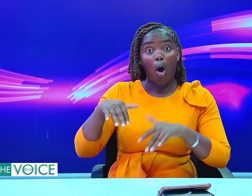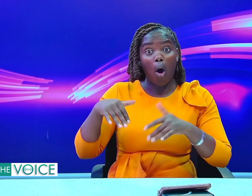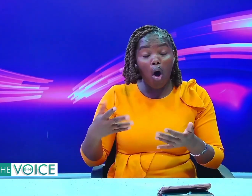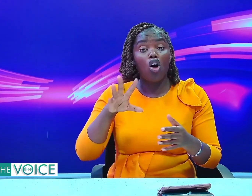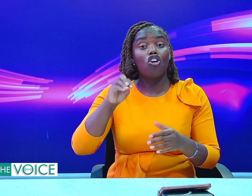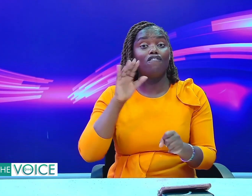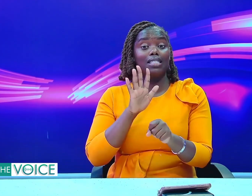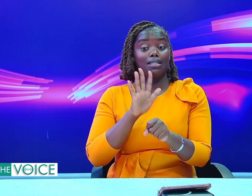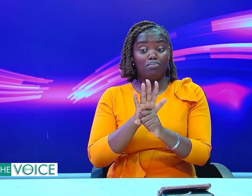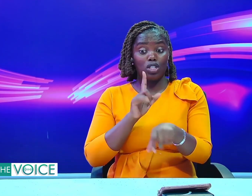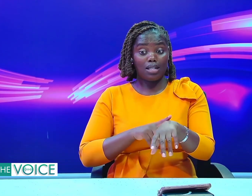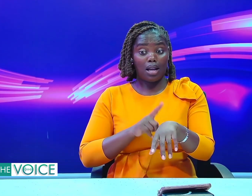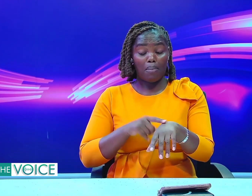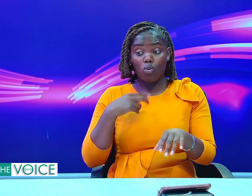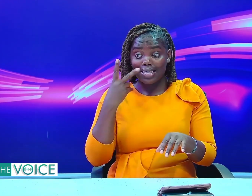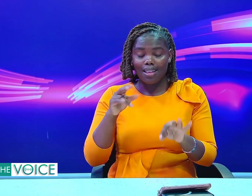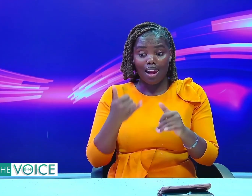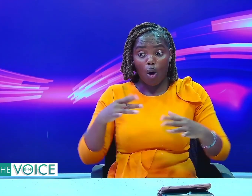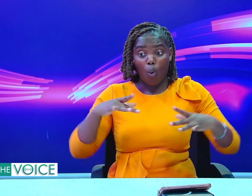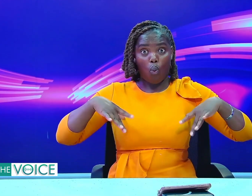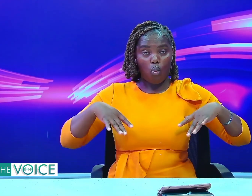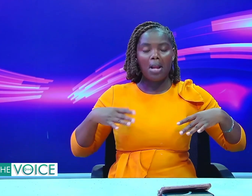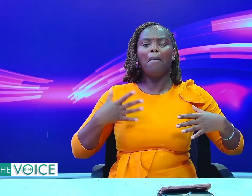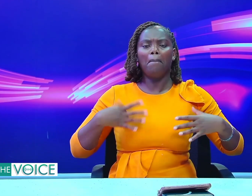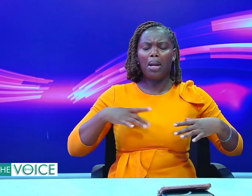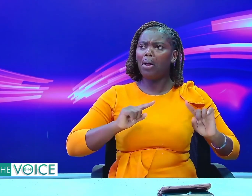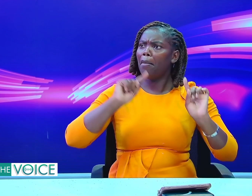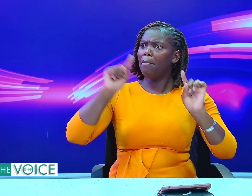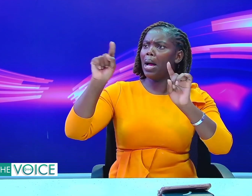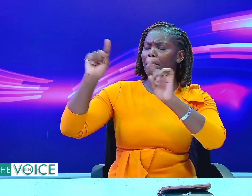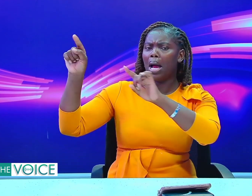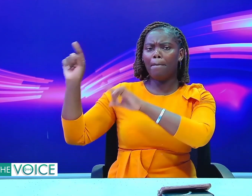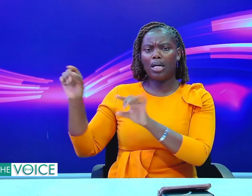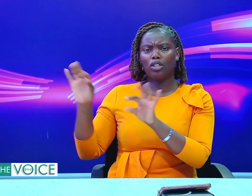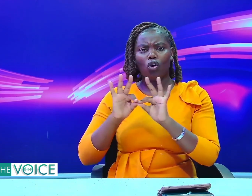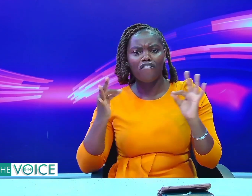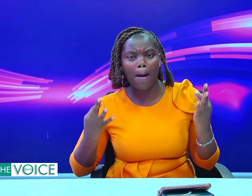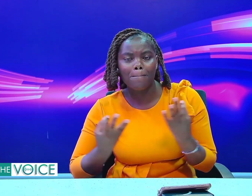of neglect as well. Or sometimes you find that most times during the holidays currently,